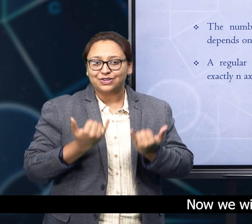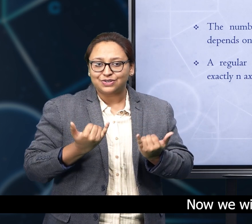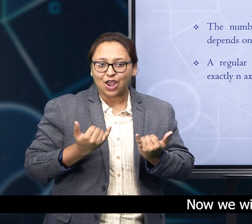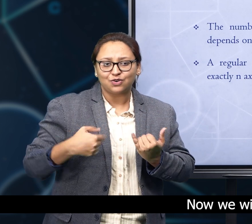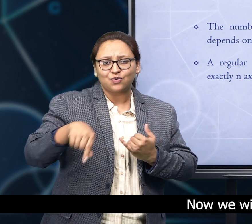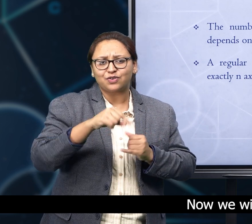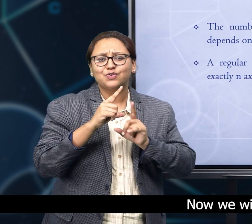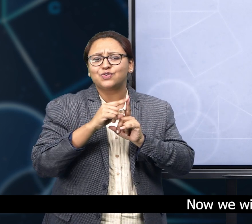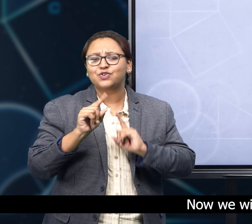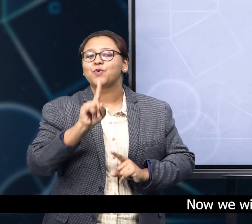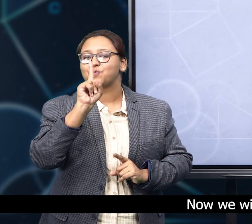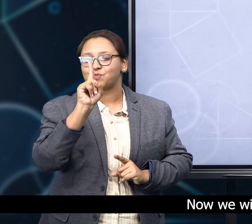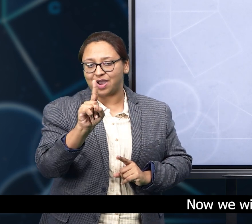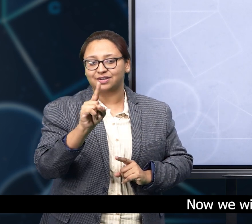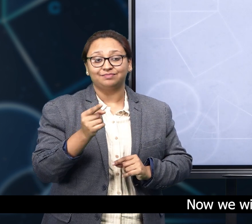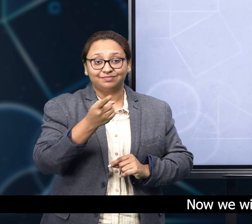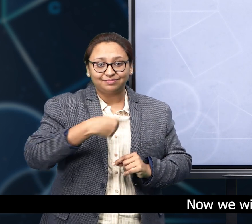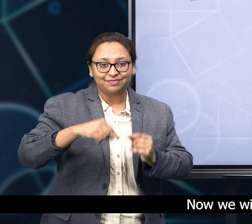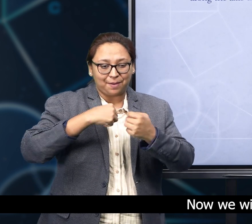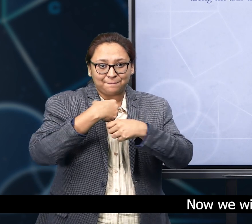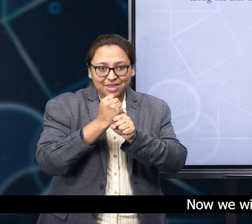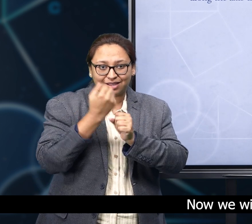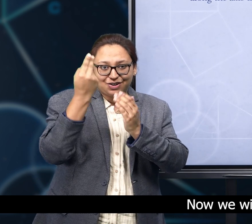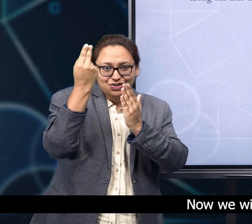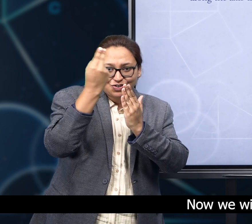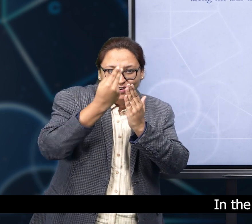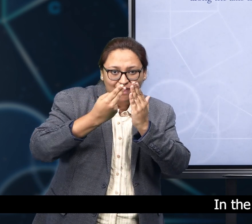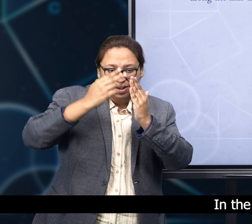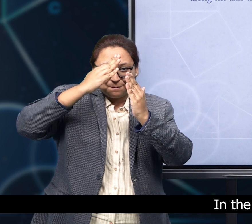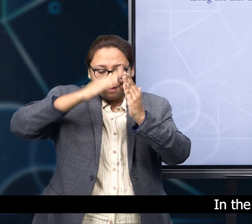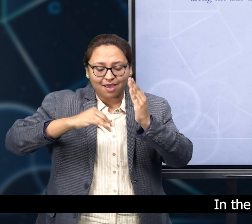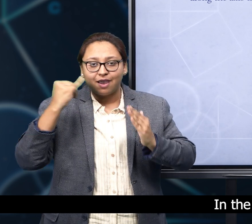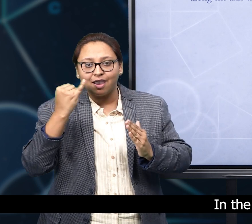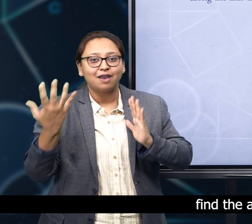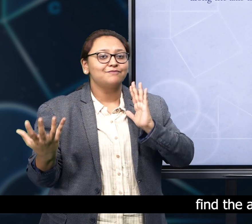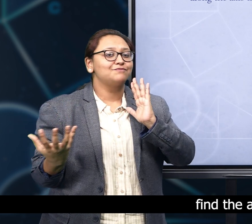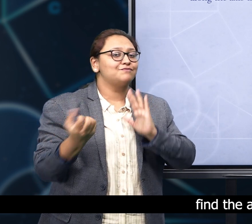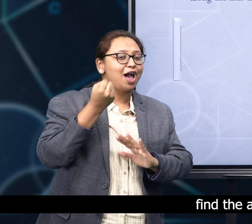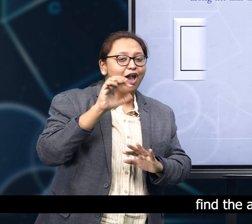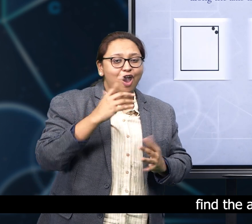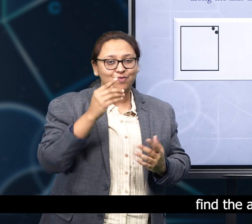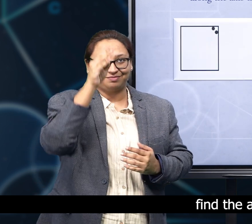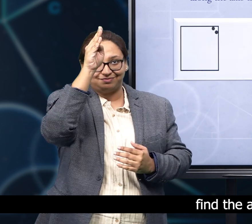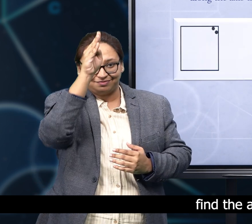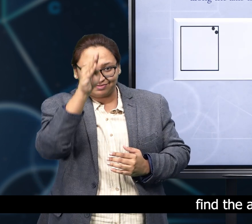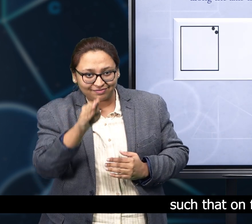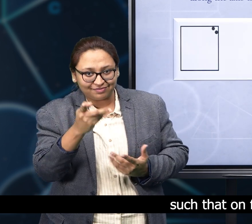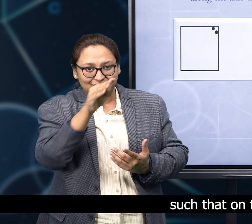Now we will do one exercise. In the figures below, find the axis of symmetry such